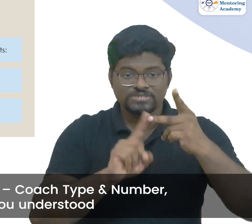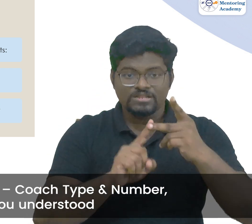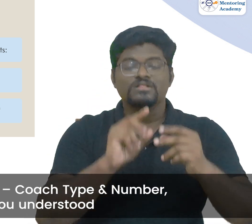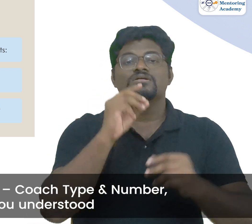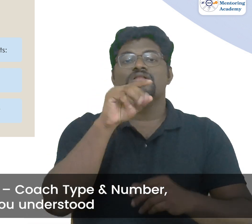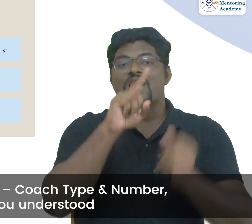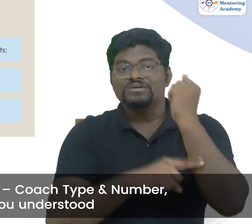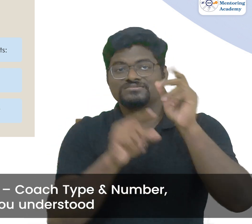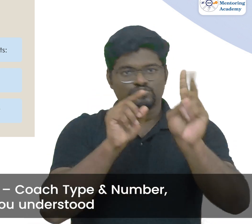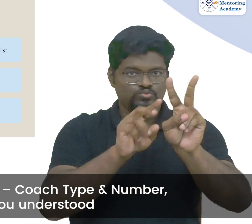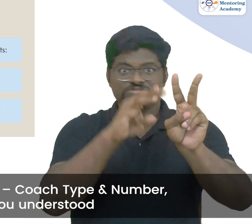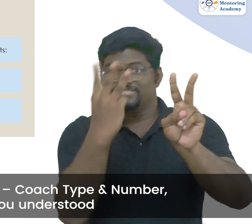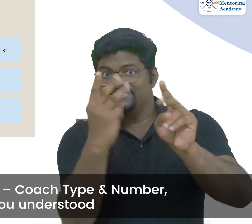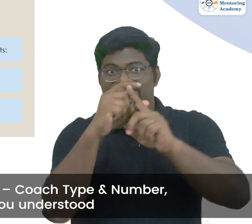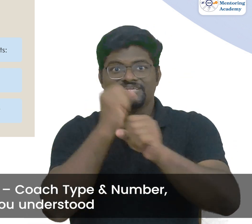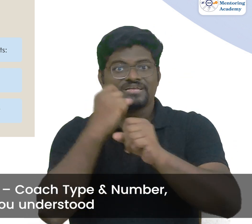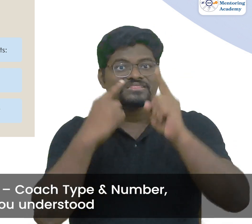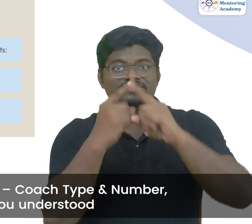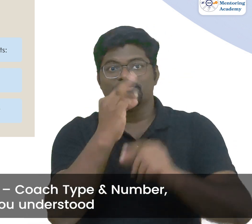2. Last 3 digits,